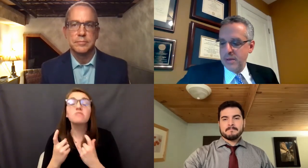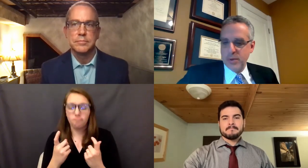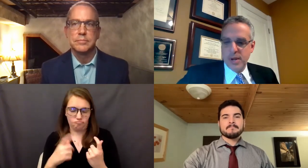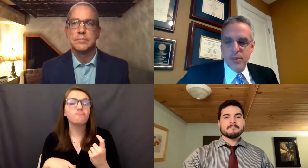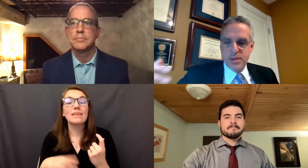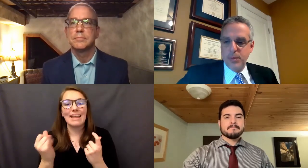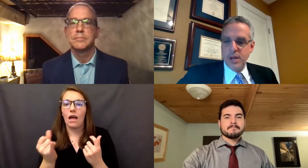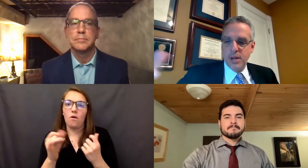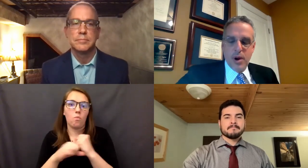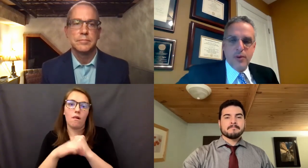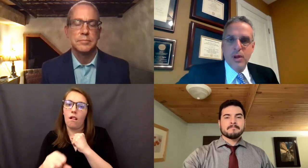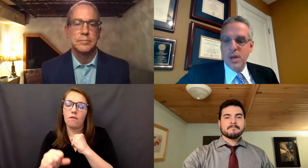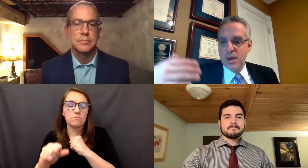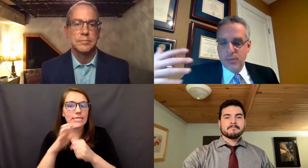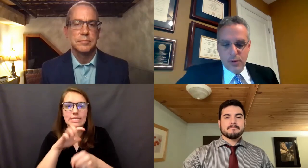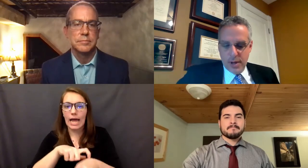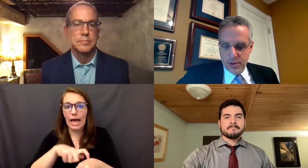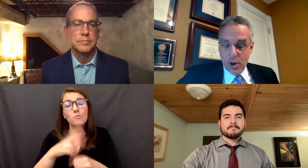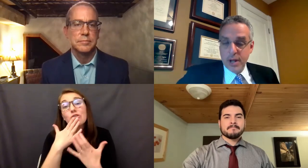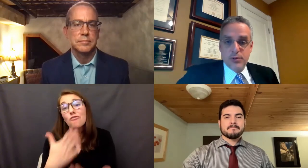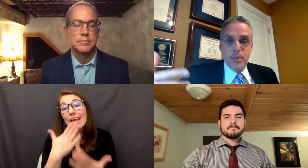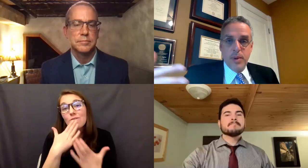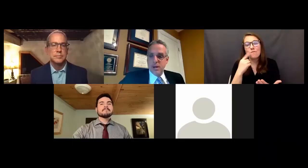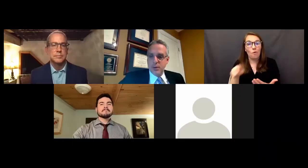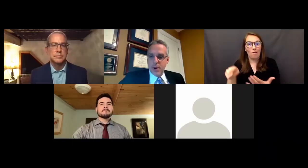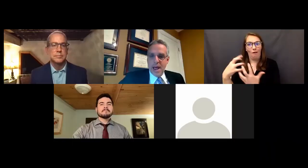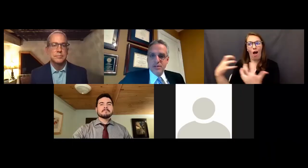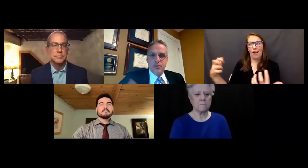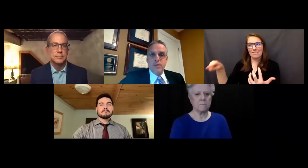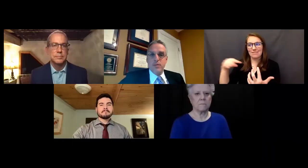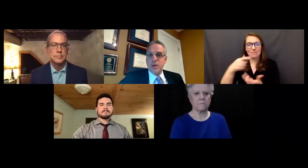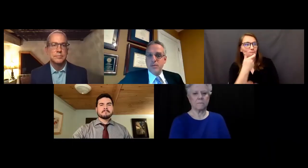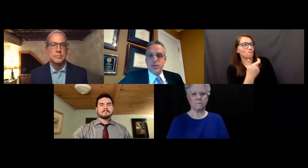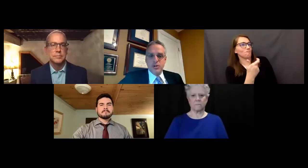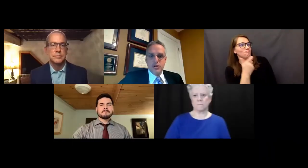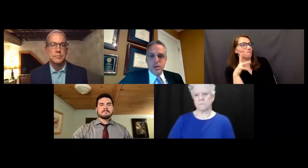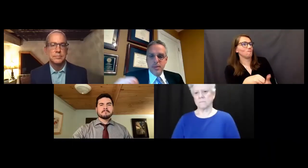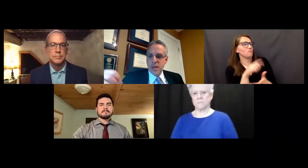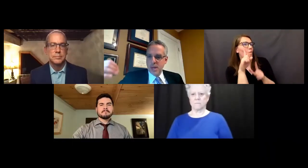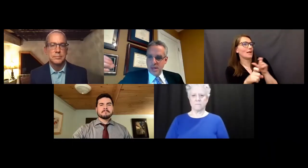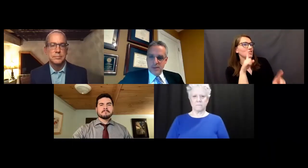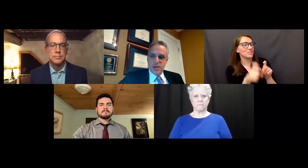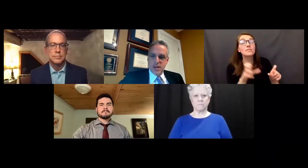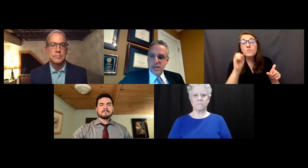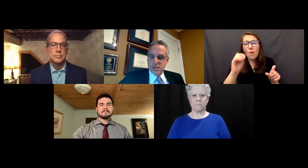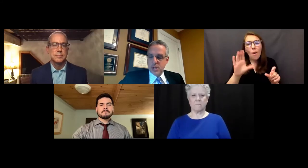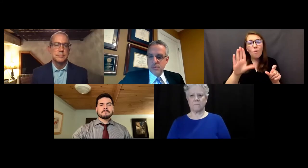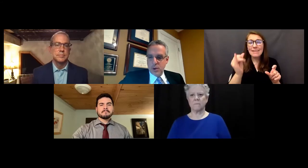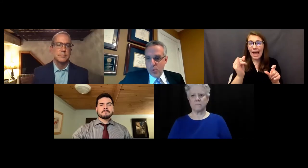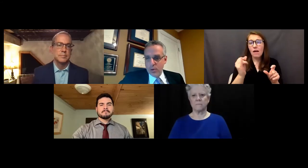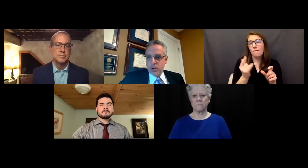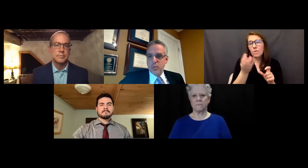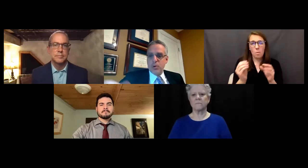time, and we're deeply grateful for the audience for being an active part of this conversation. So let me take at